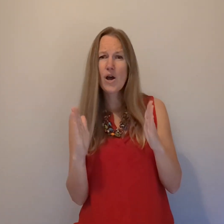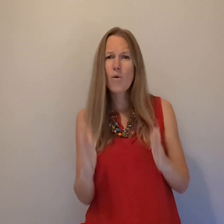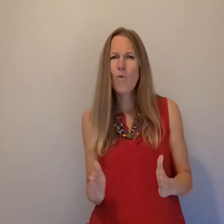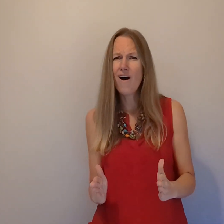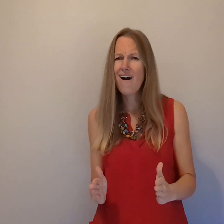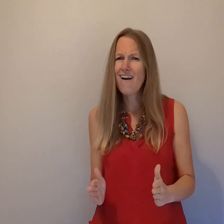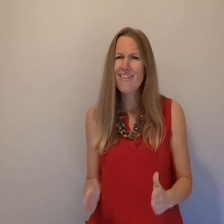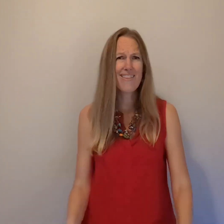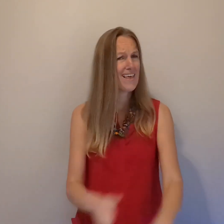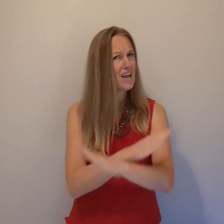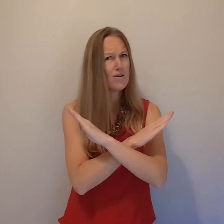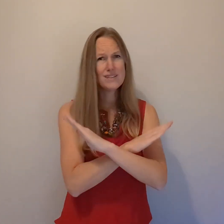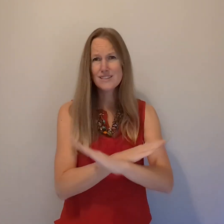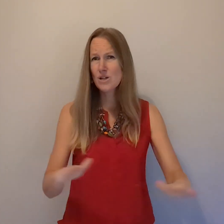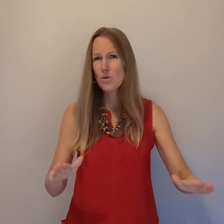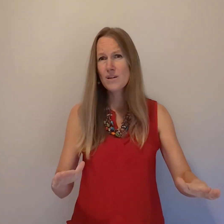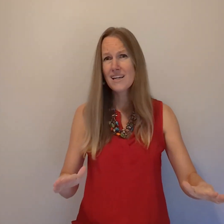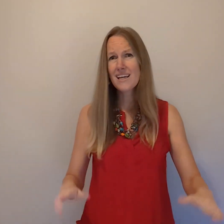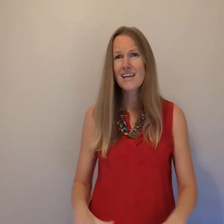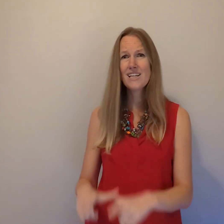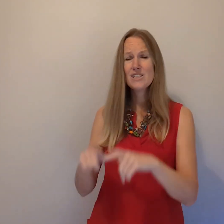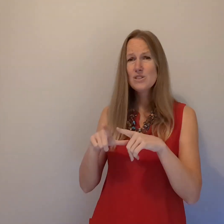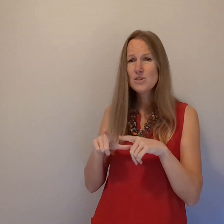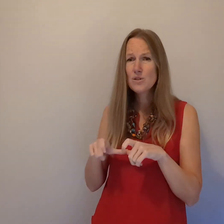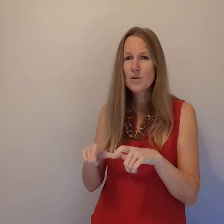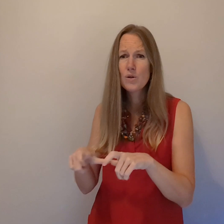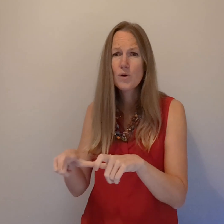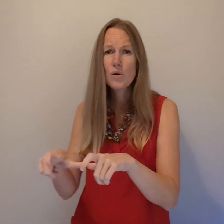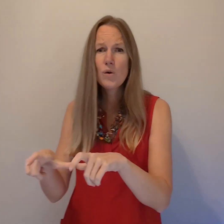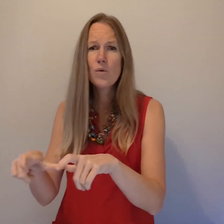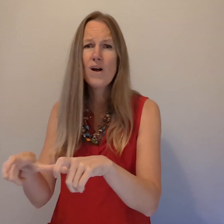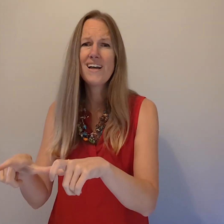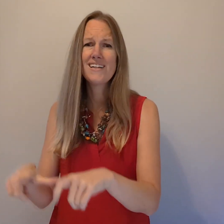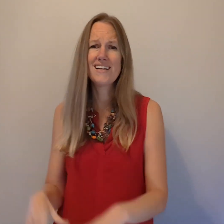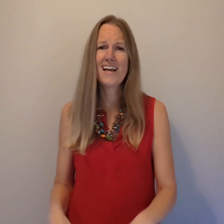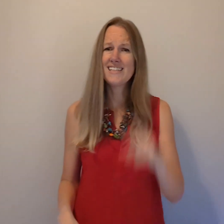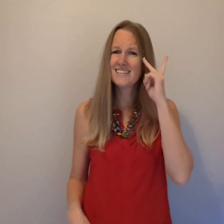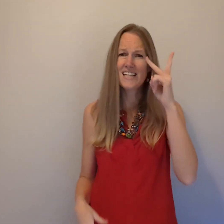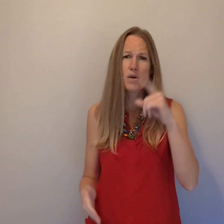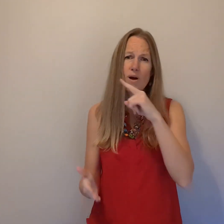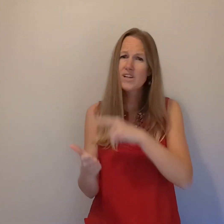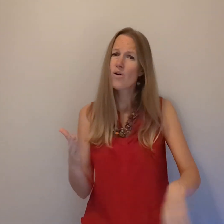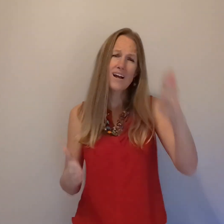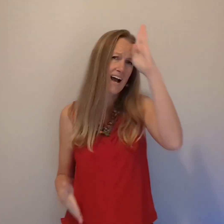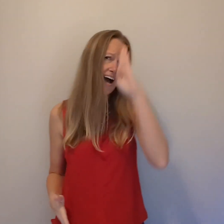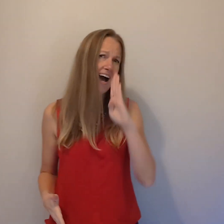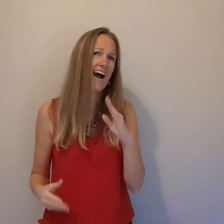hiding ones, there is no need to run, see what your